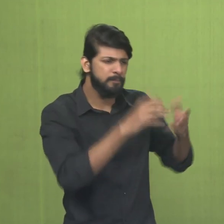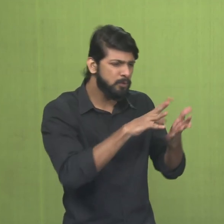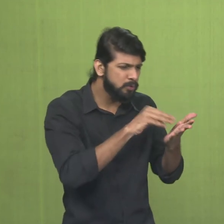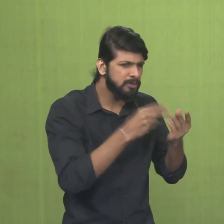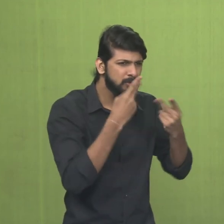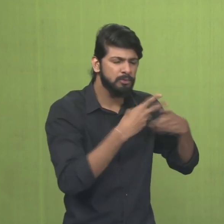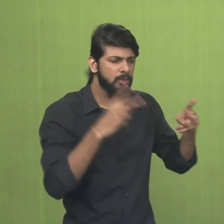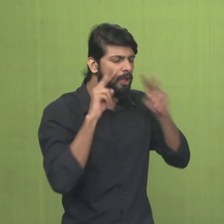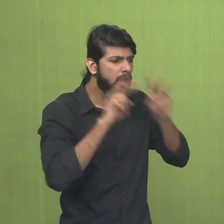the culture,